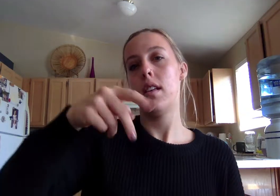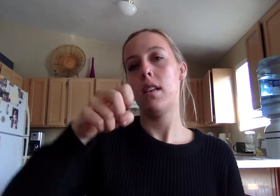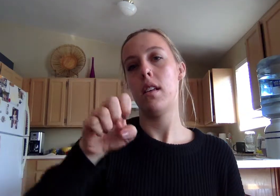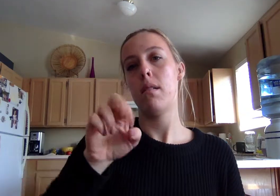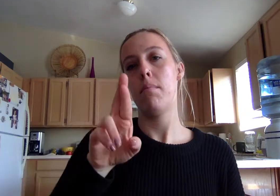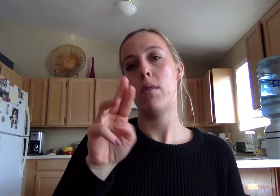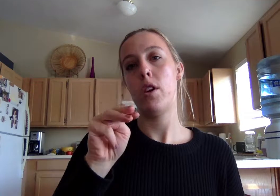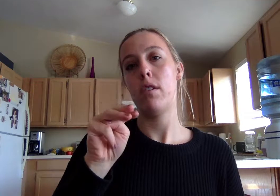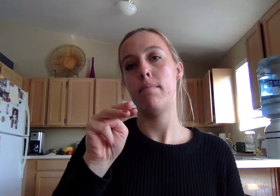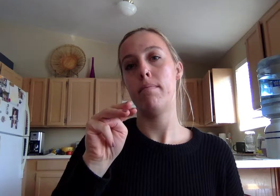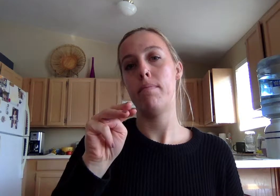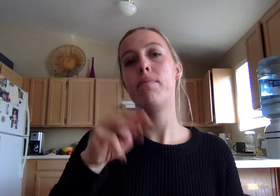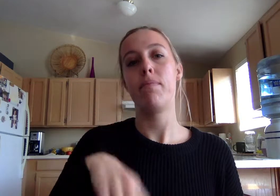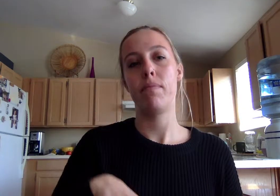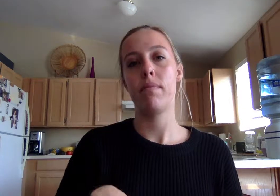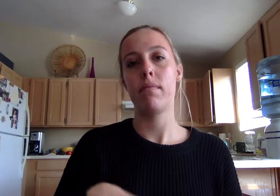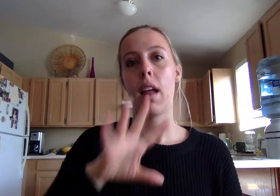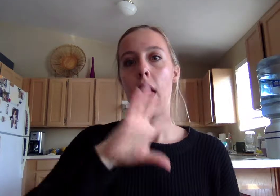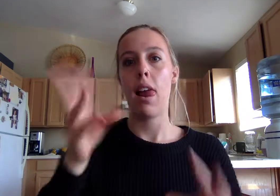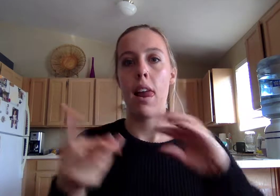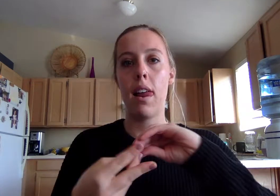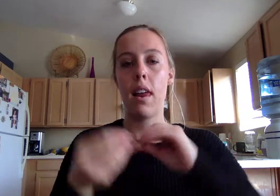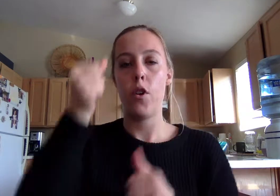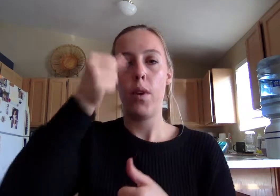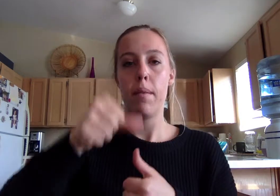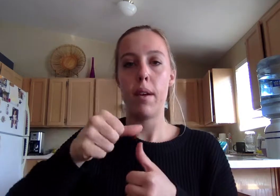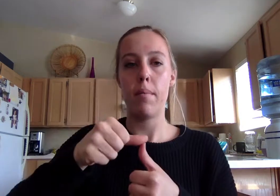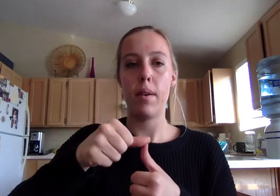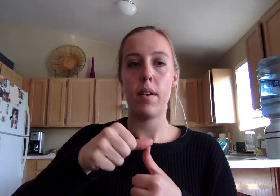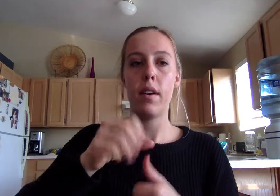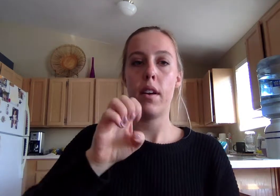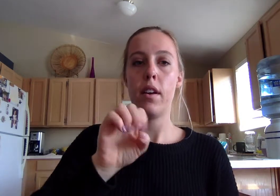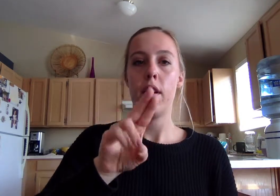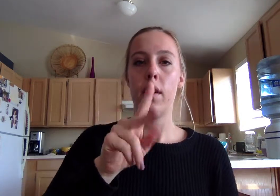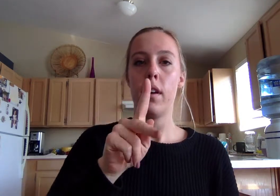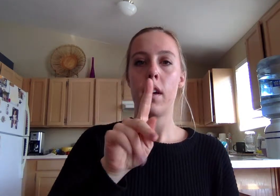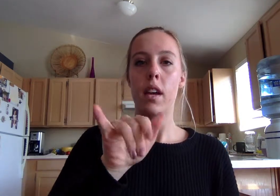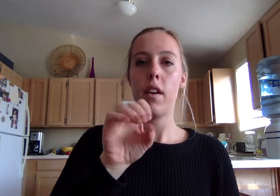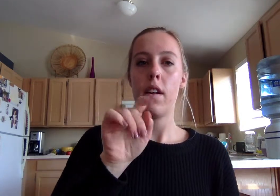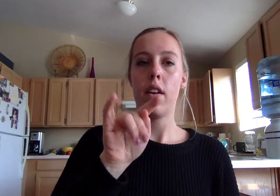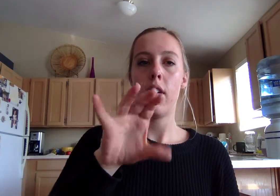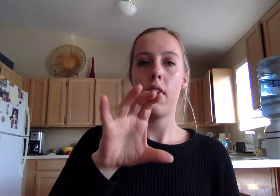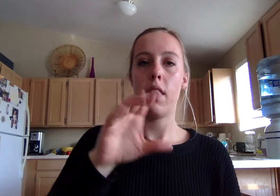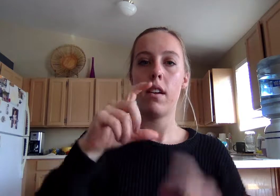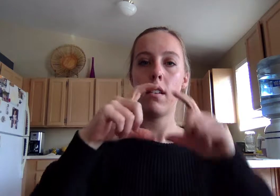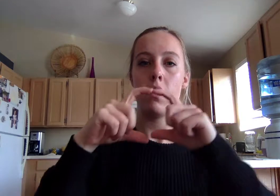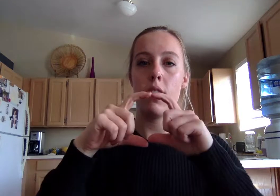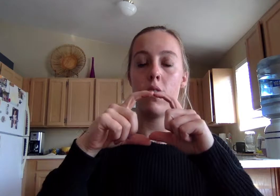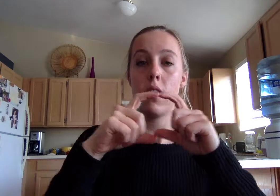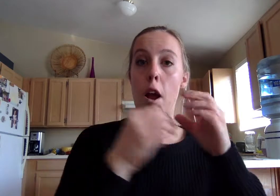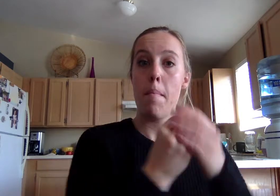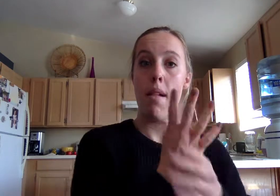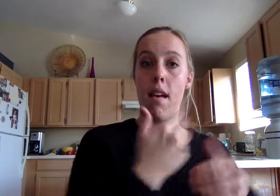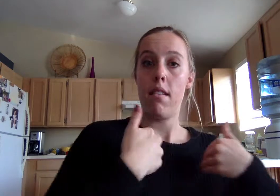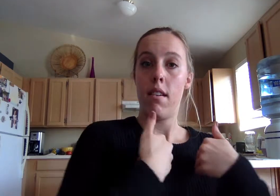In summary, remember, eukaryotic cells are plant and animal cells with a nucleus and